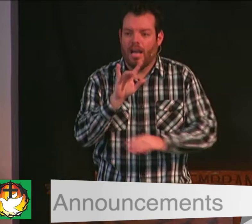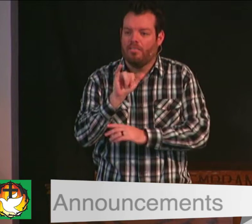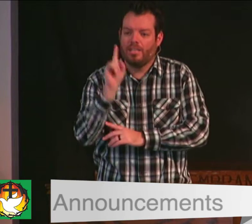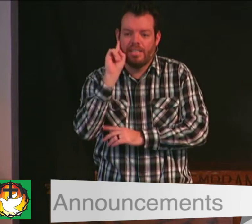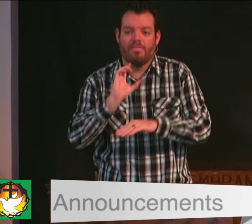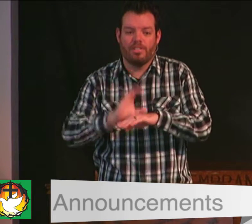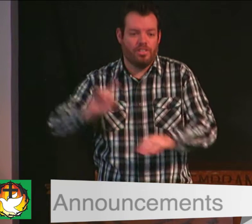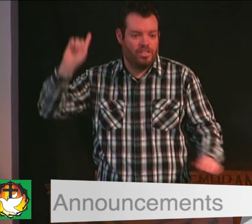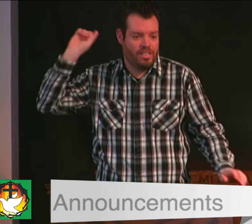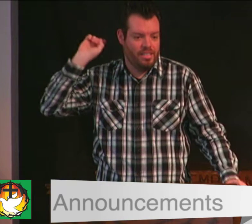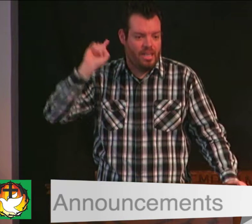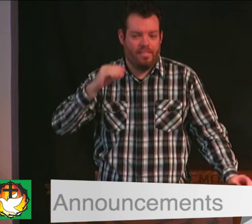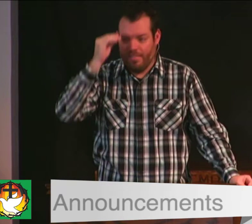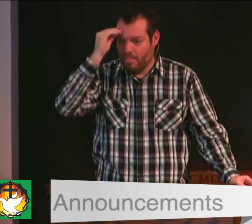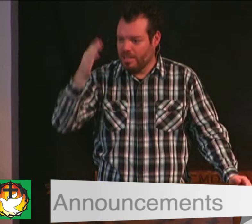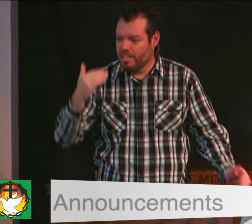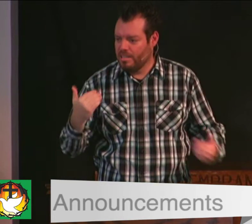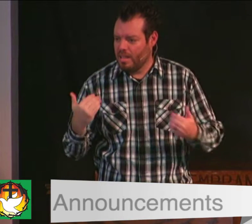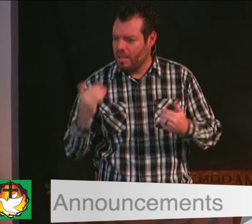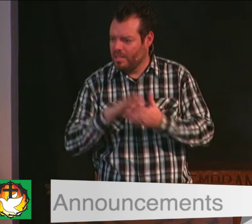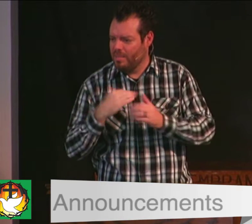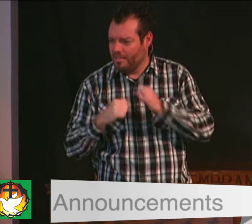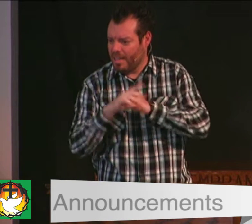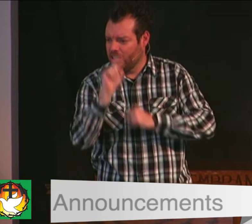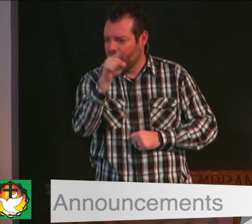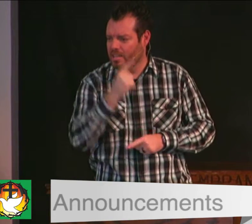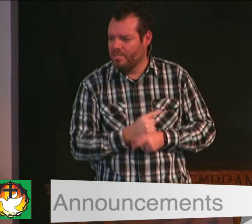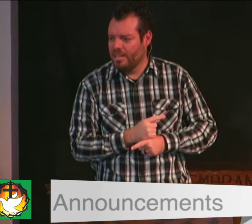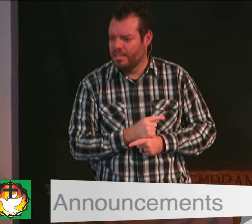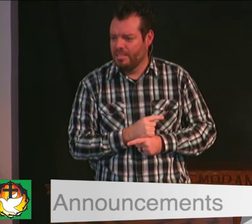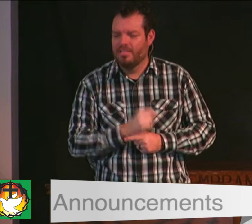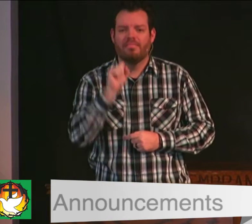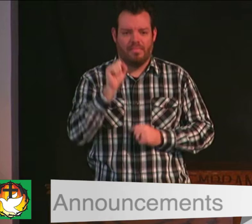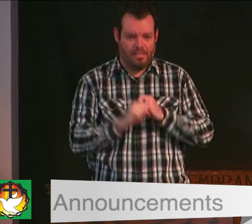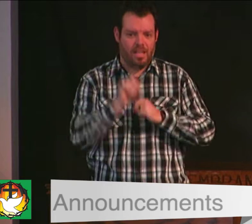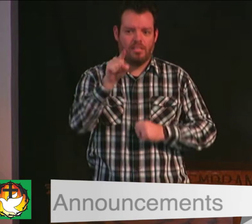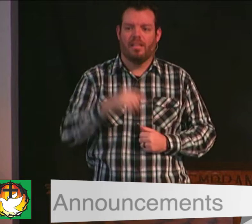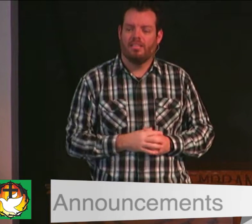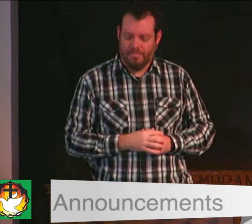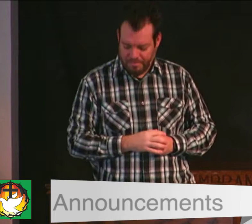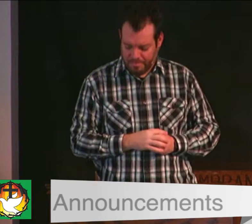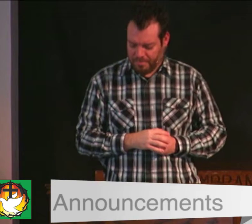Calvary Deaf Church. If you need information, I believe we have flyers back there, right? Yes, flyers back there.